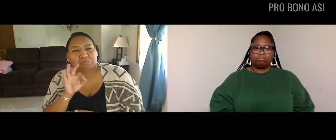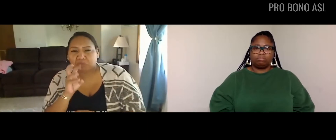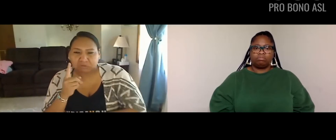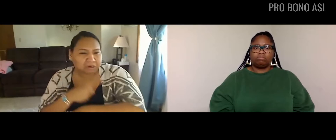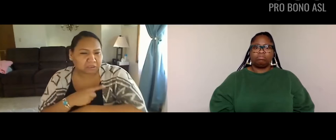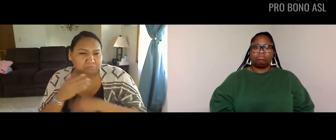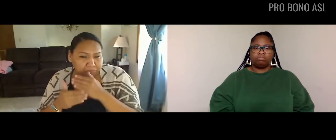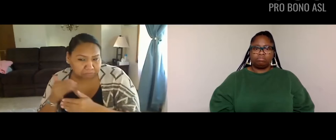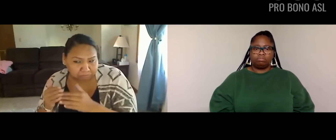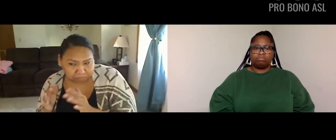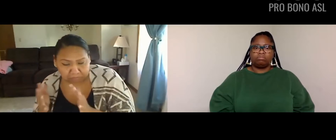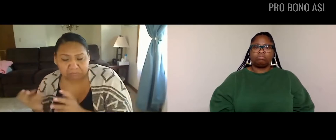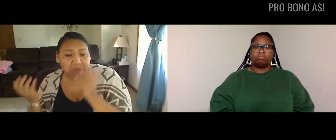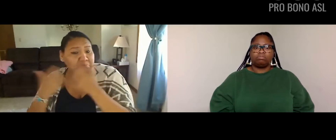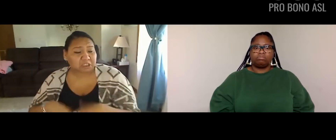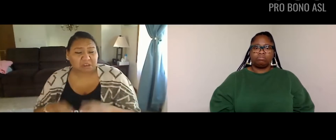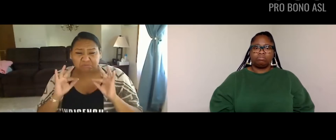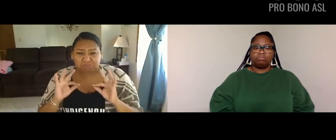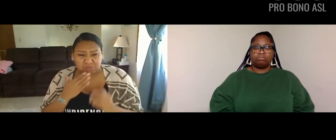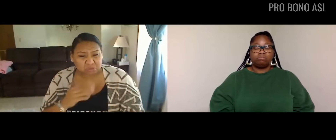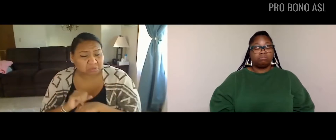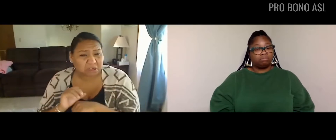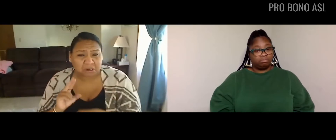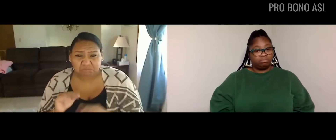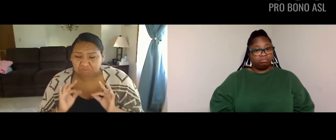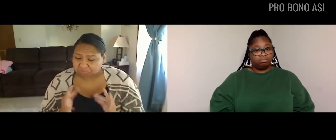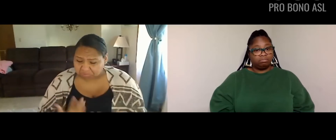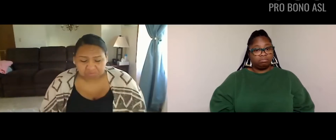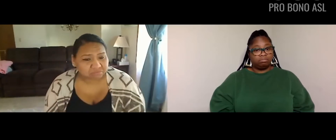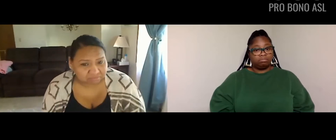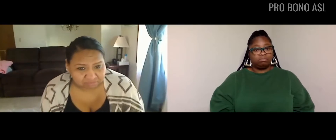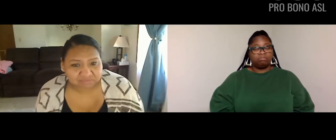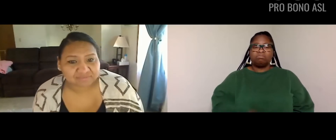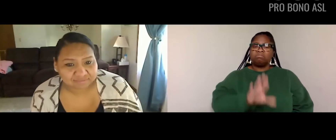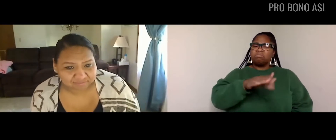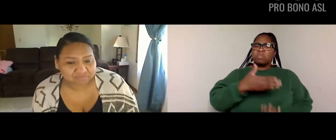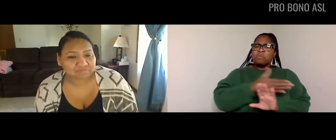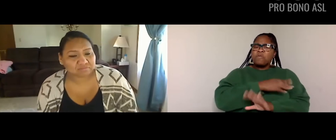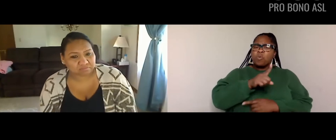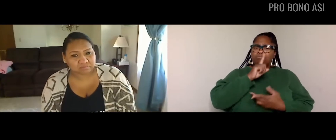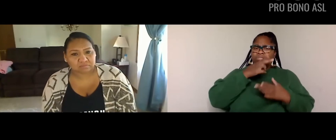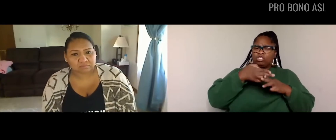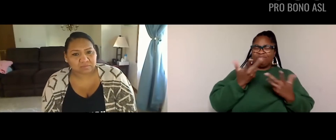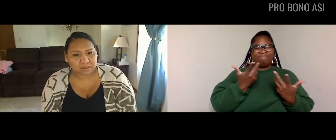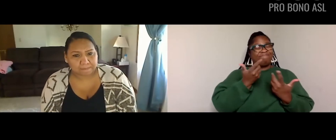was the first time that I was interpreting, but it's worked out well since then.